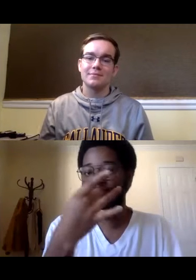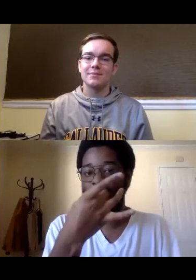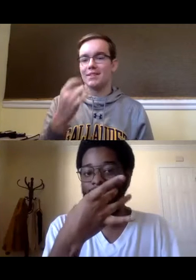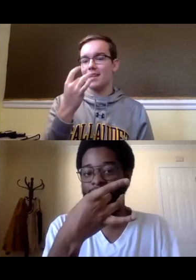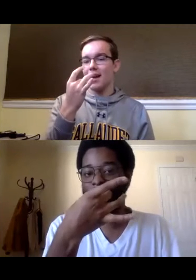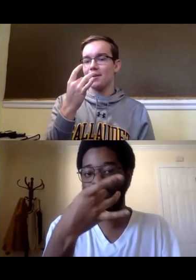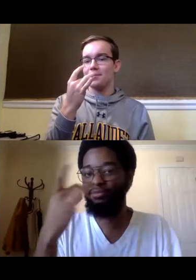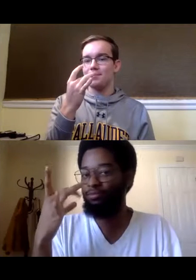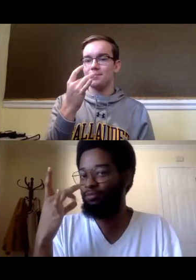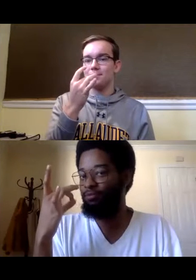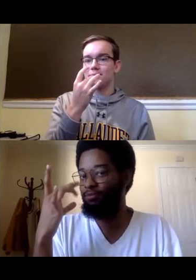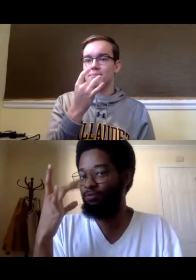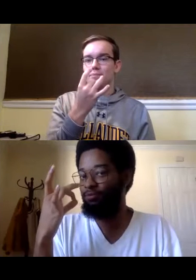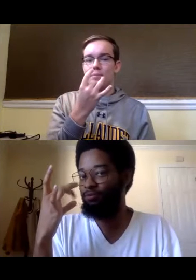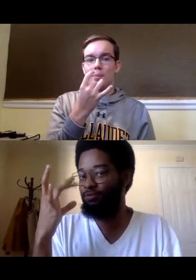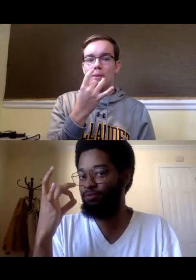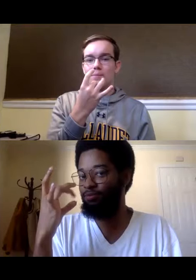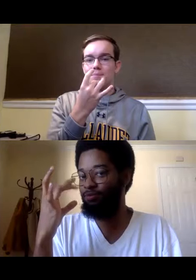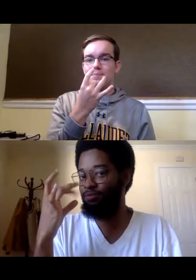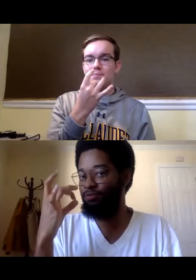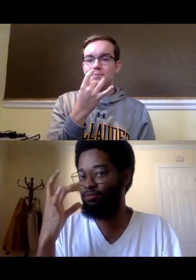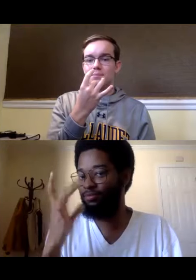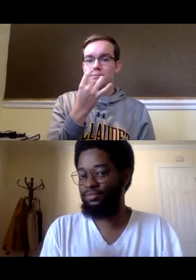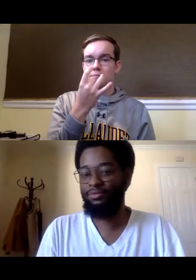And I sign that like this.